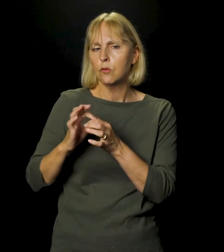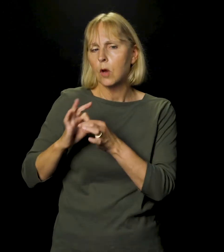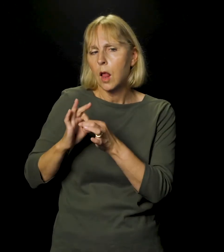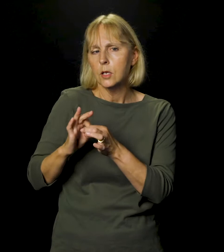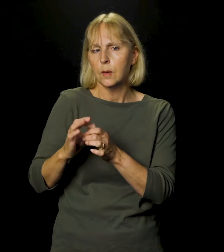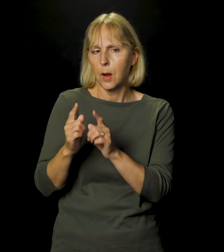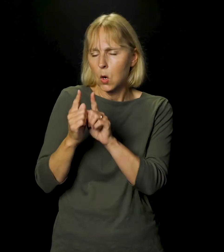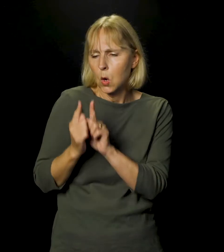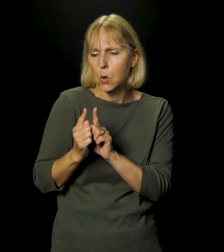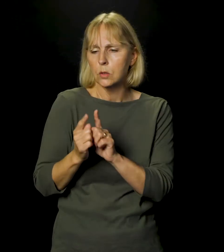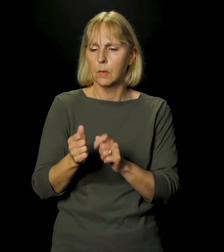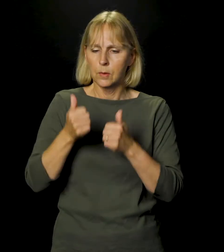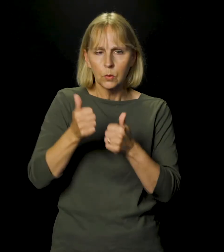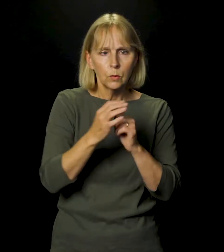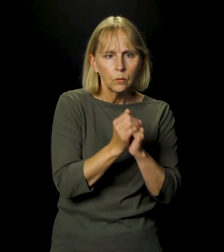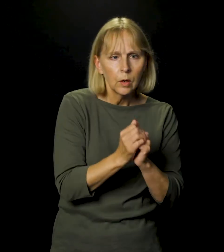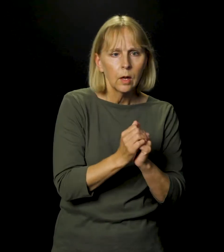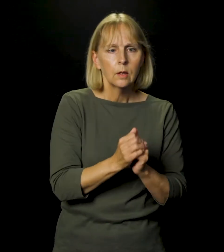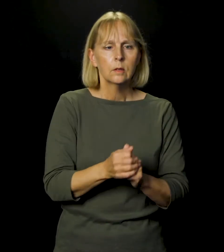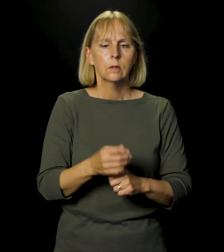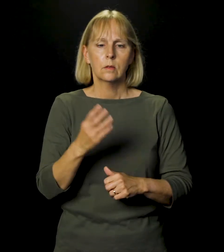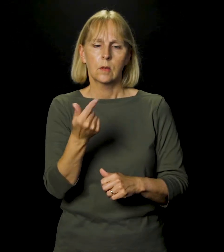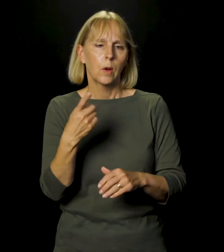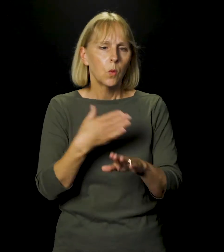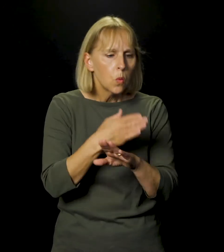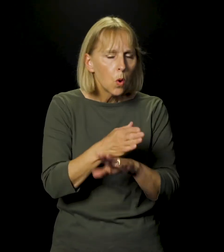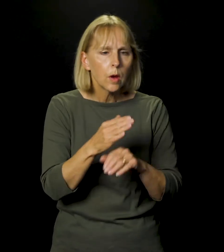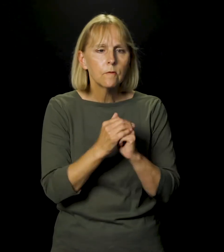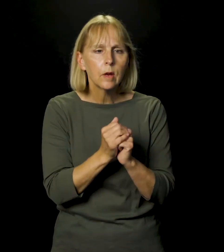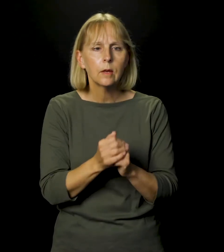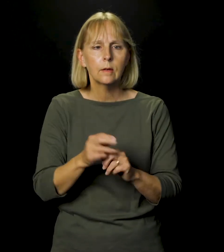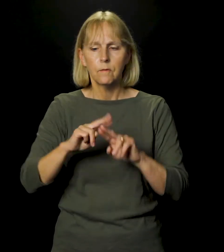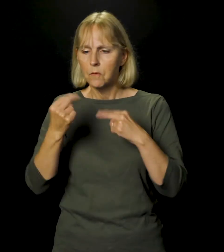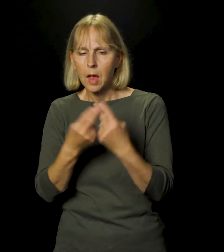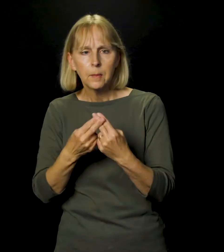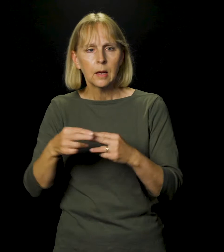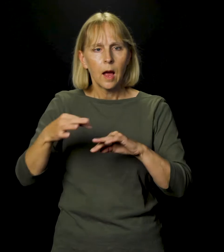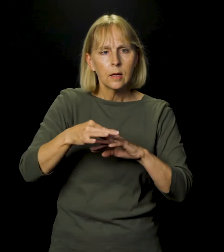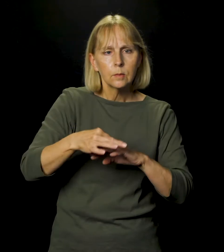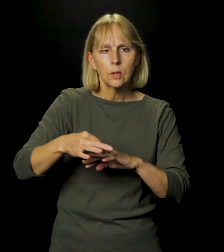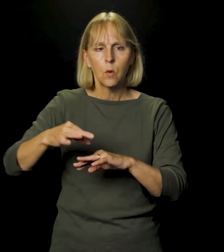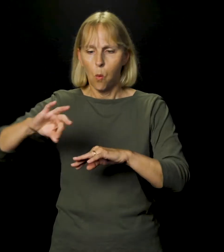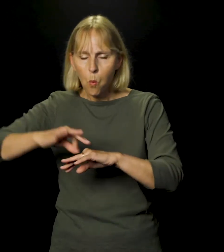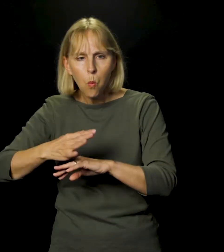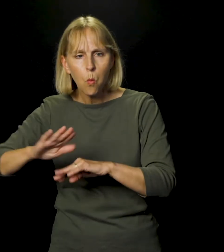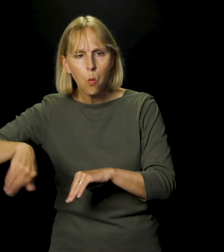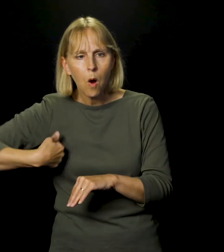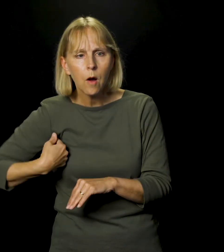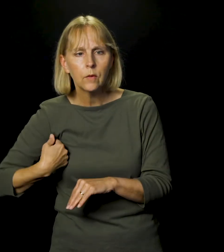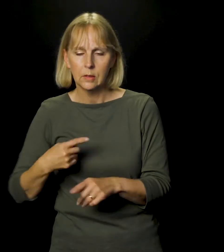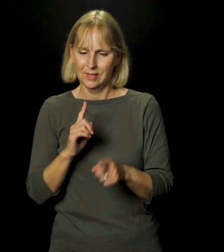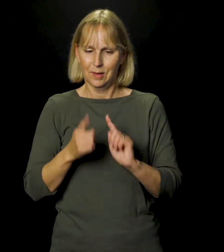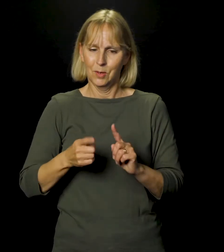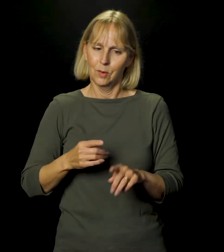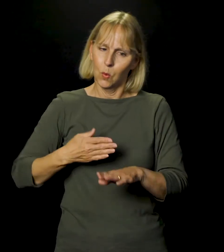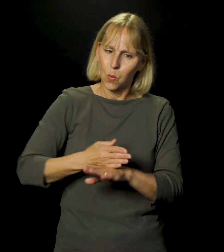friend, a trusted colleague at work, a family member, a husband, a wife, you've really got to work hard to make it work sometimes,